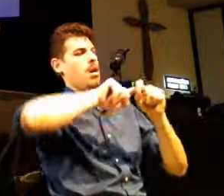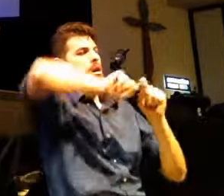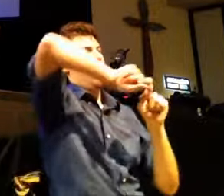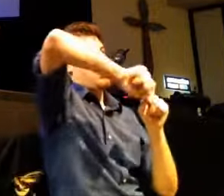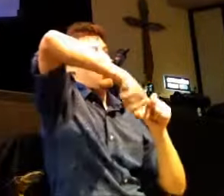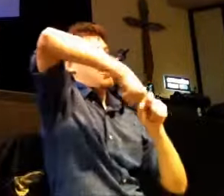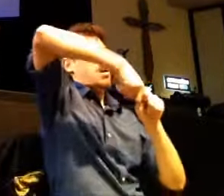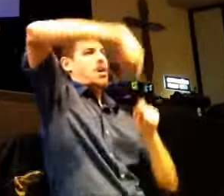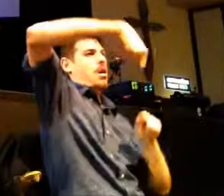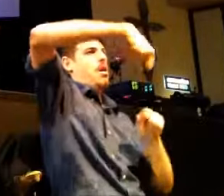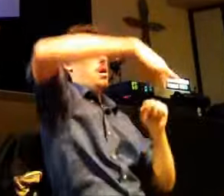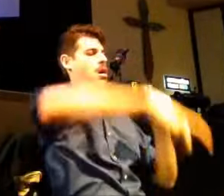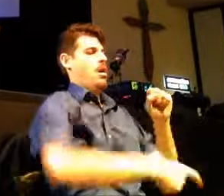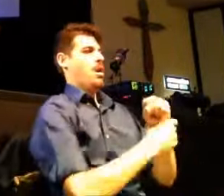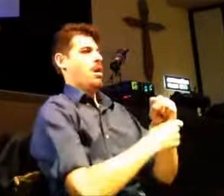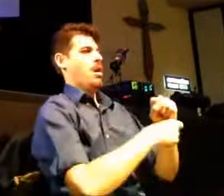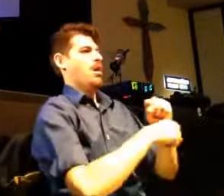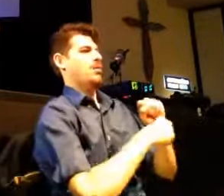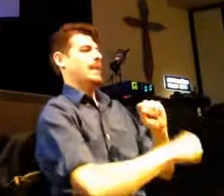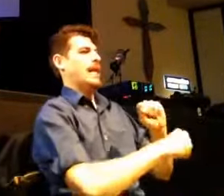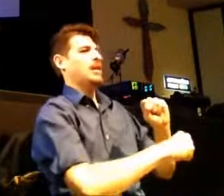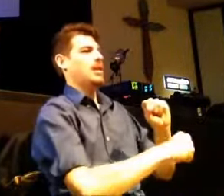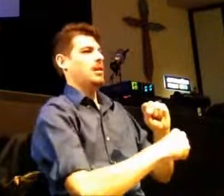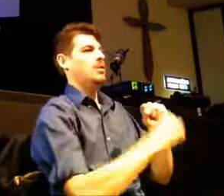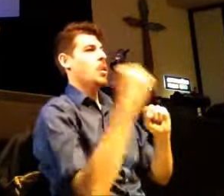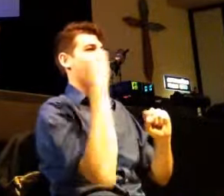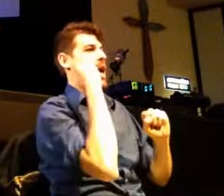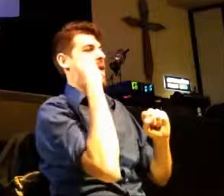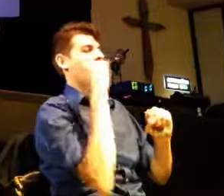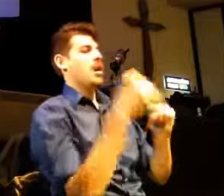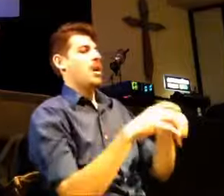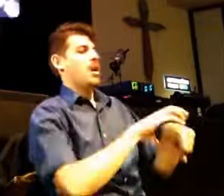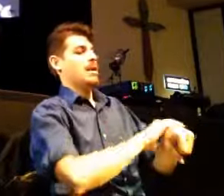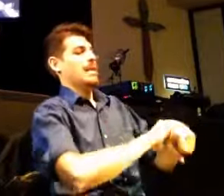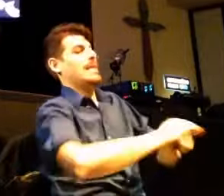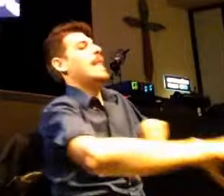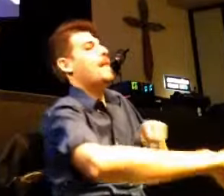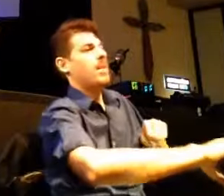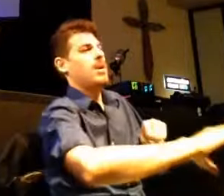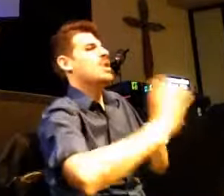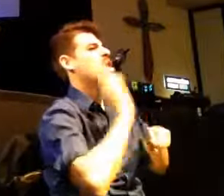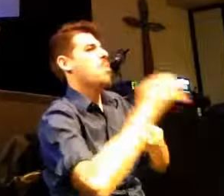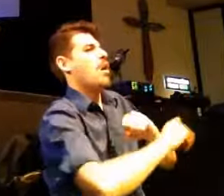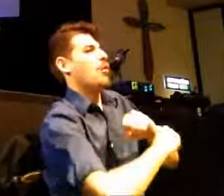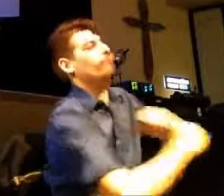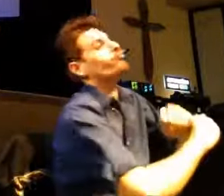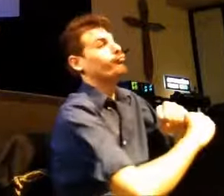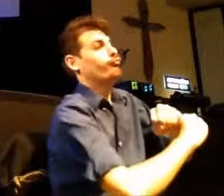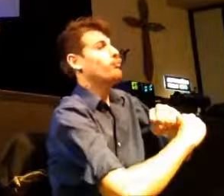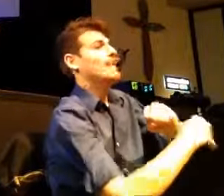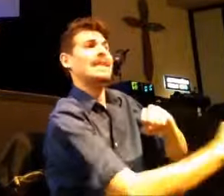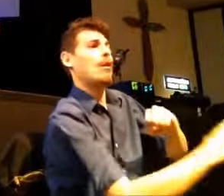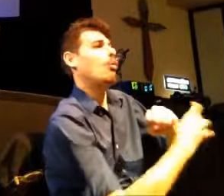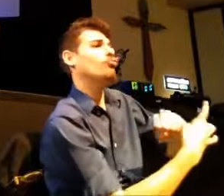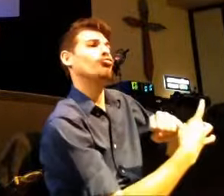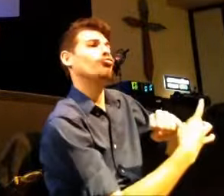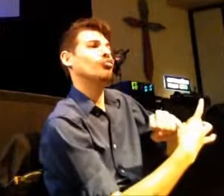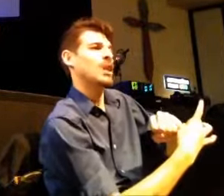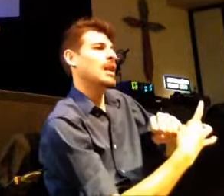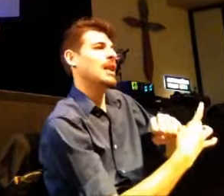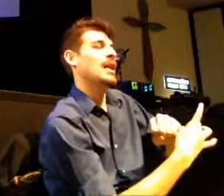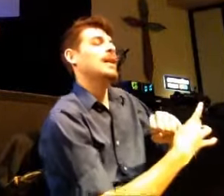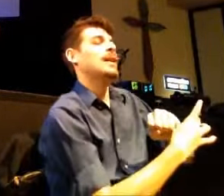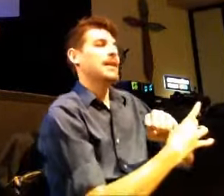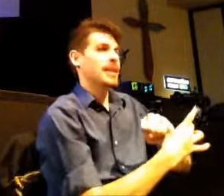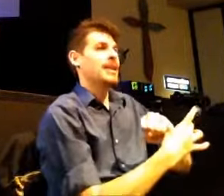cinch that thing up and grab it. And then, if it slips out of your hand, it's still hooked, and Mal won't get away. Okay. Problem is, that really wasn't